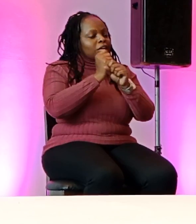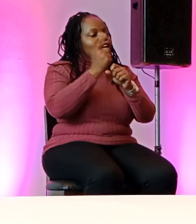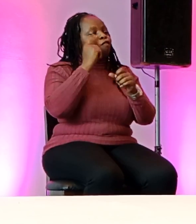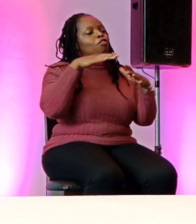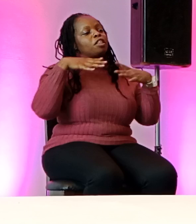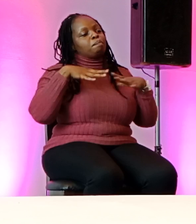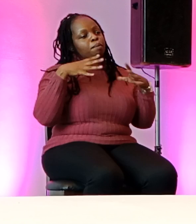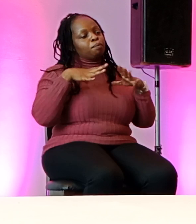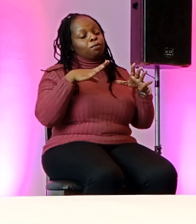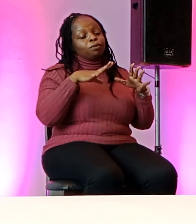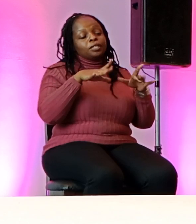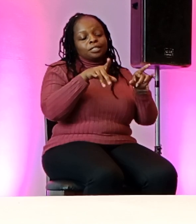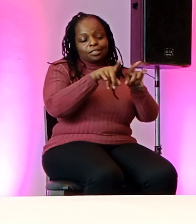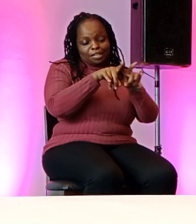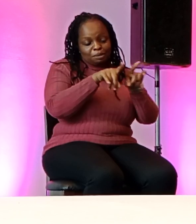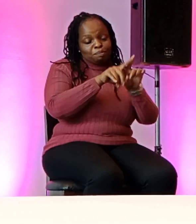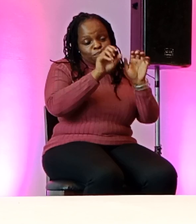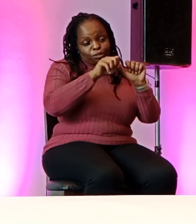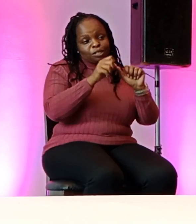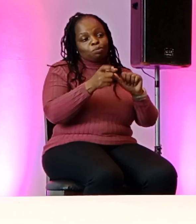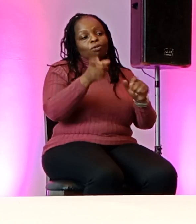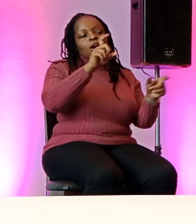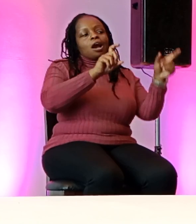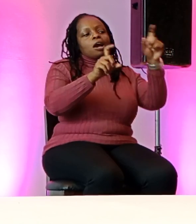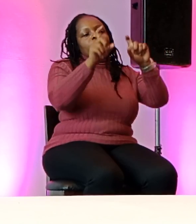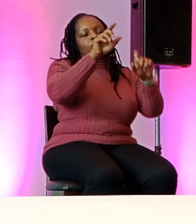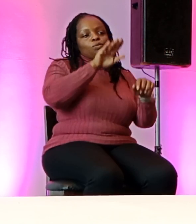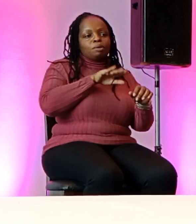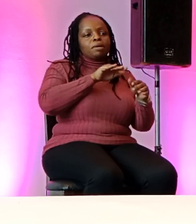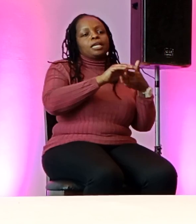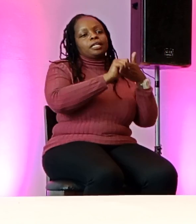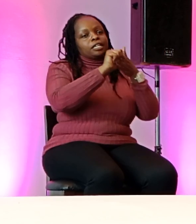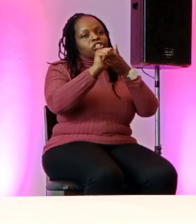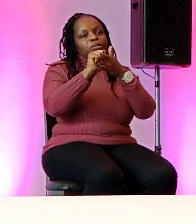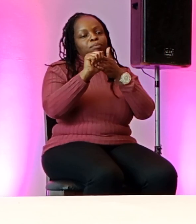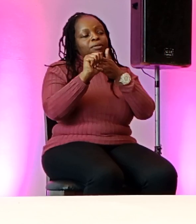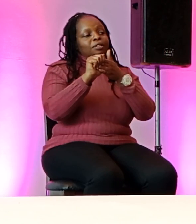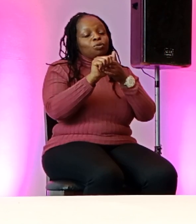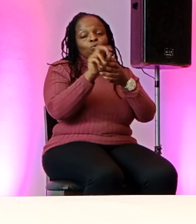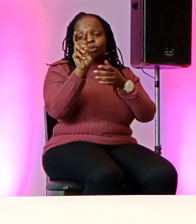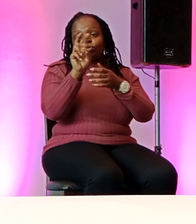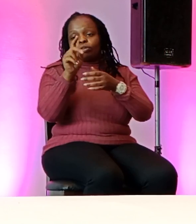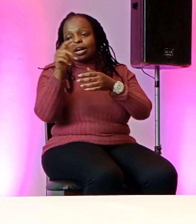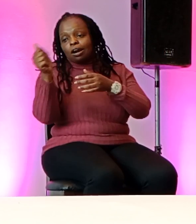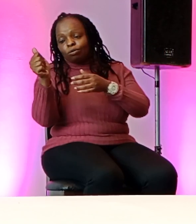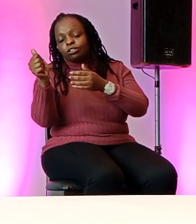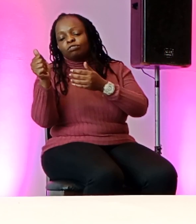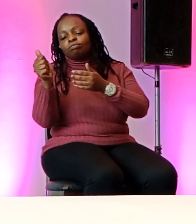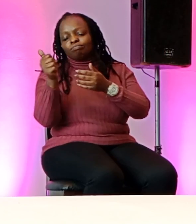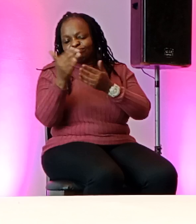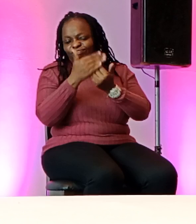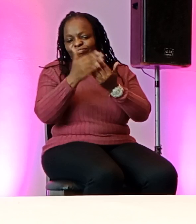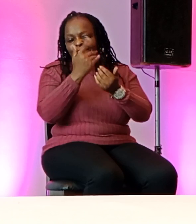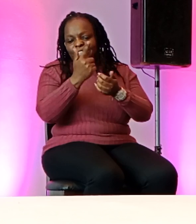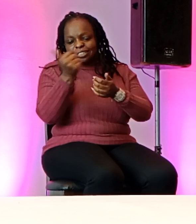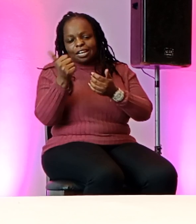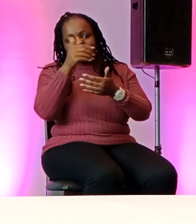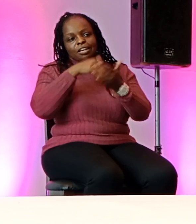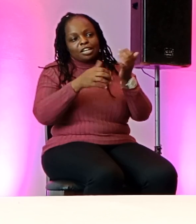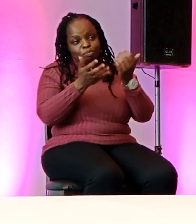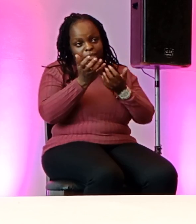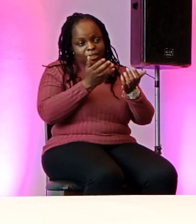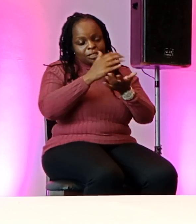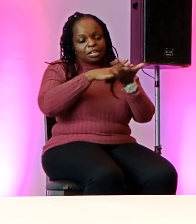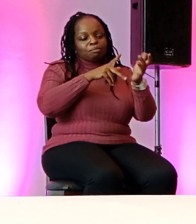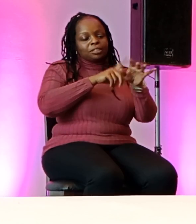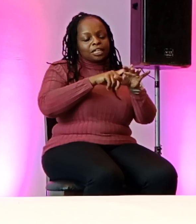people. That way, we will increase women's leadership. Let us look out for each other in business.